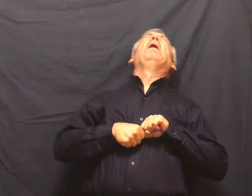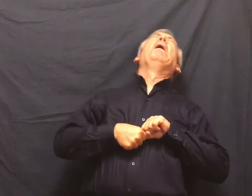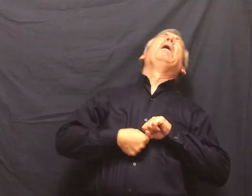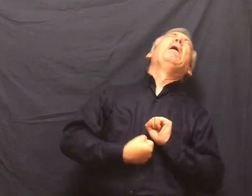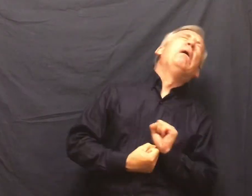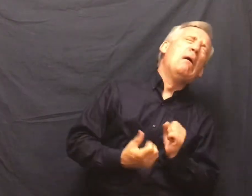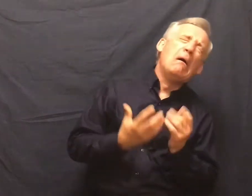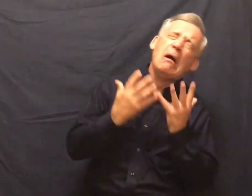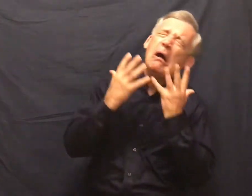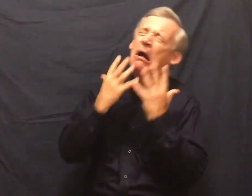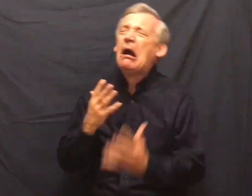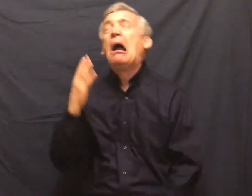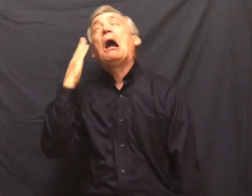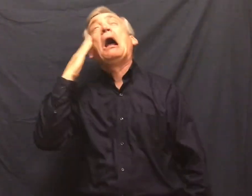I know, Aunt Clara, ma'am.